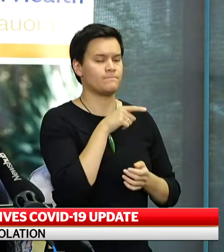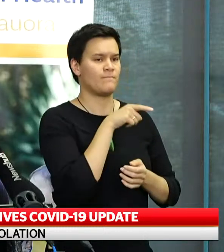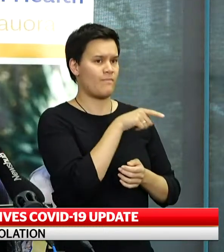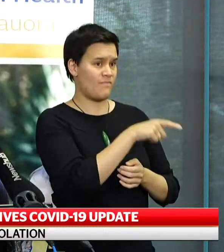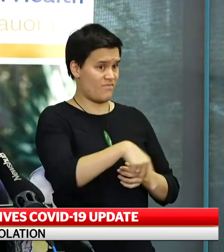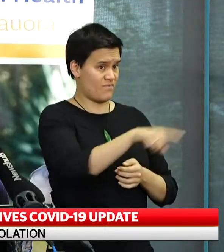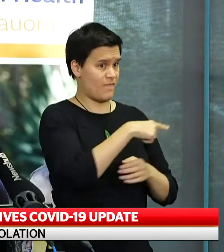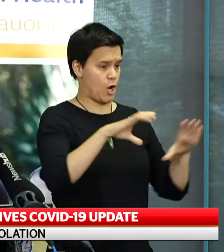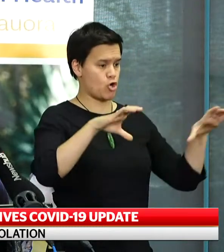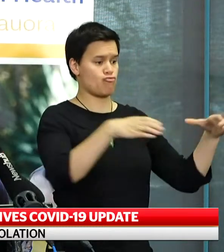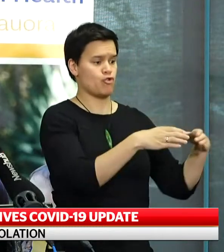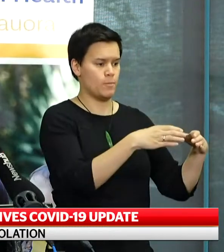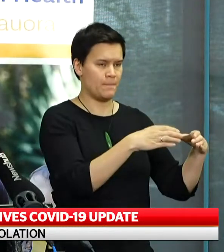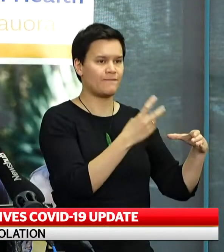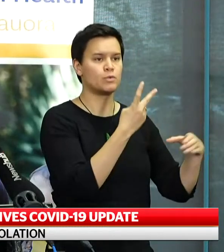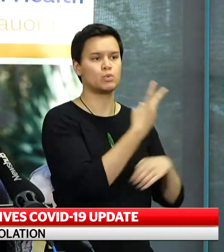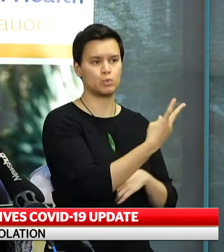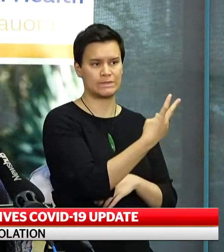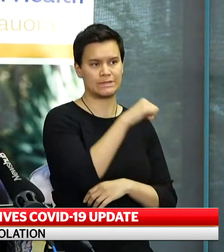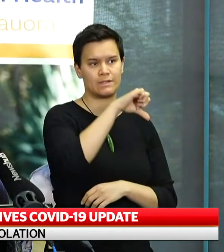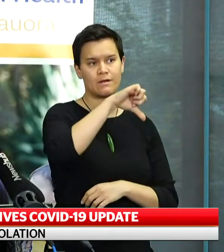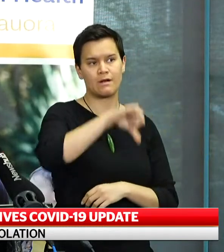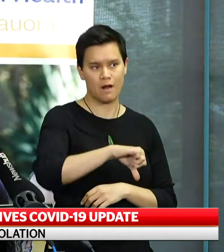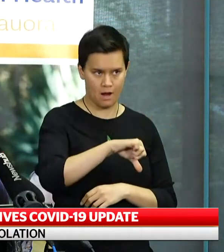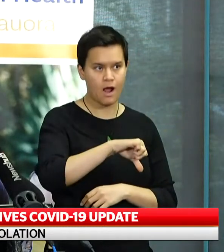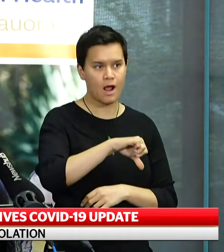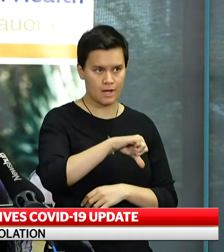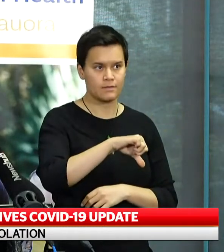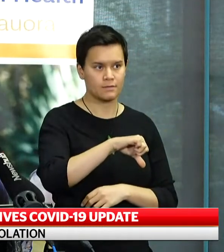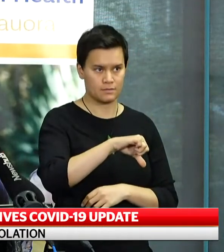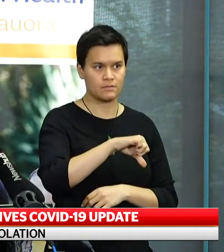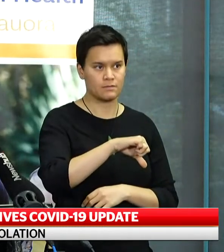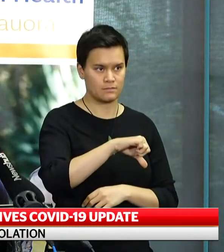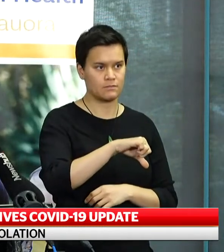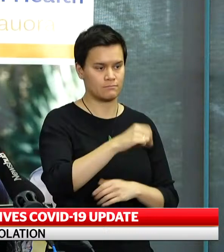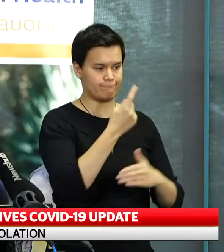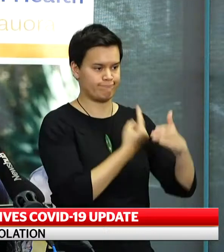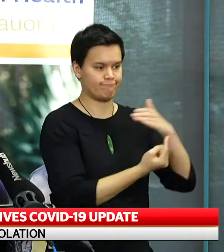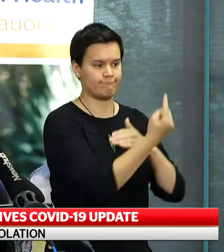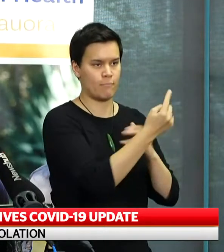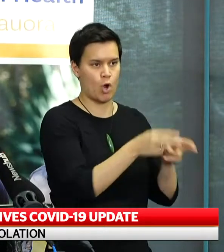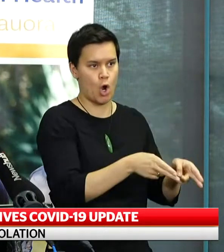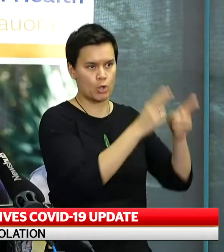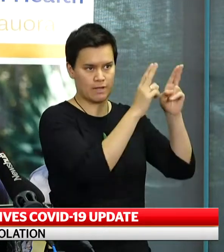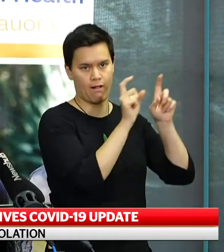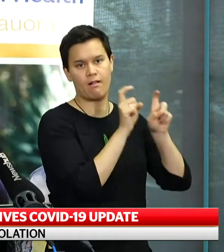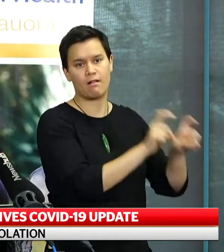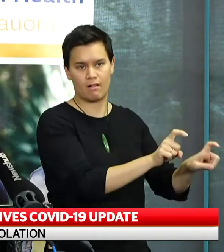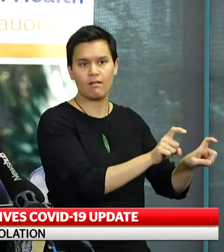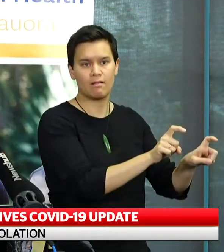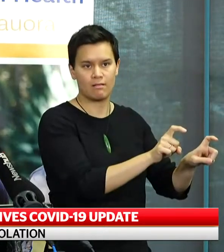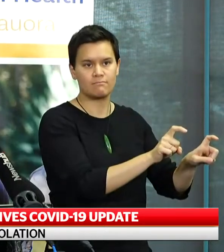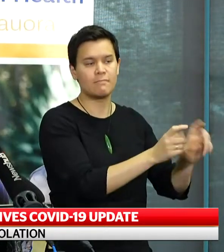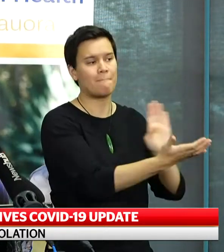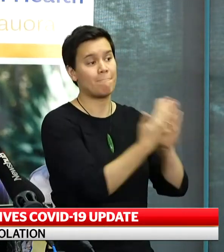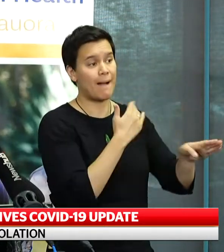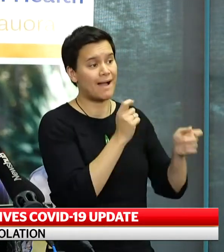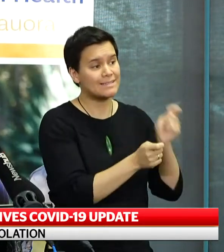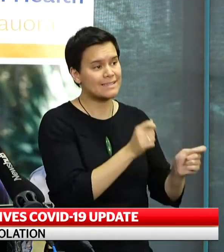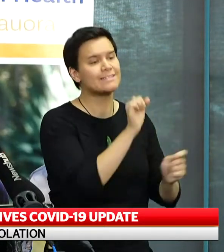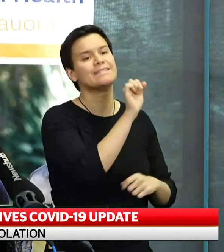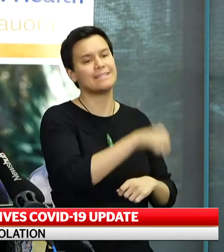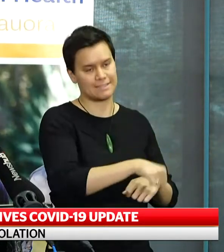There are in fact a total of 29 from that group in the managed isolation facility in Christchurch who have tested